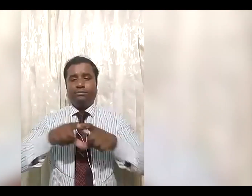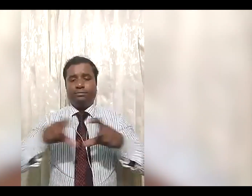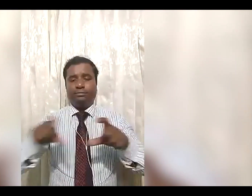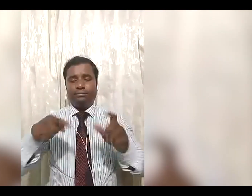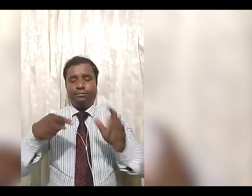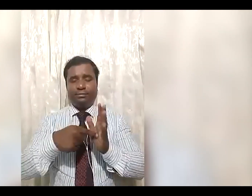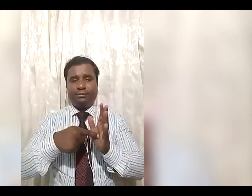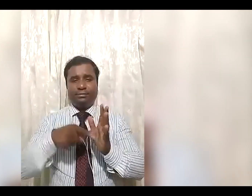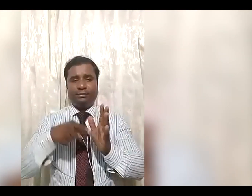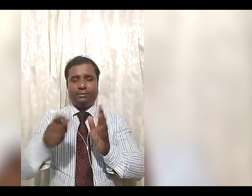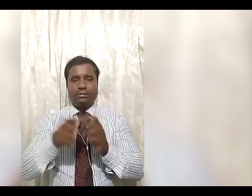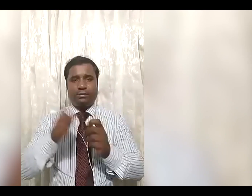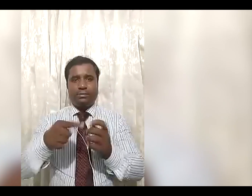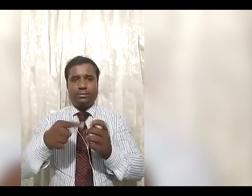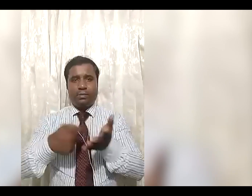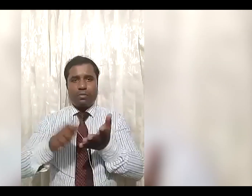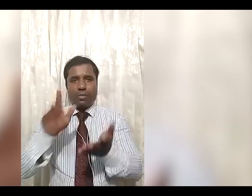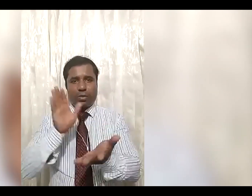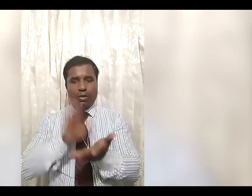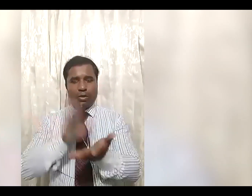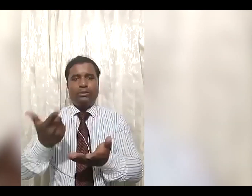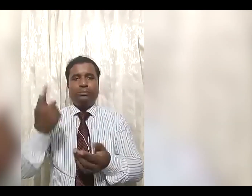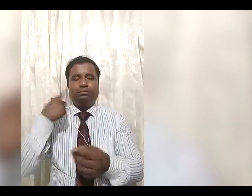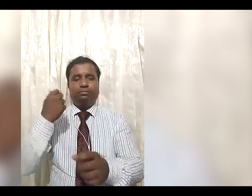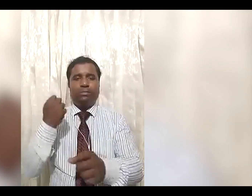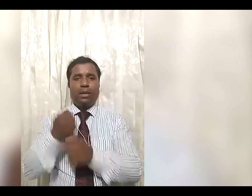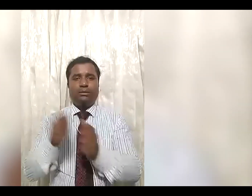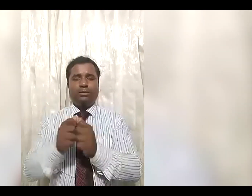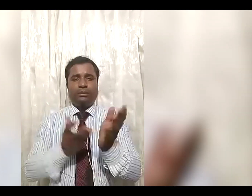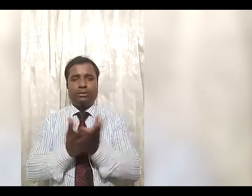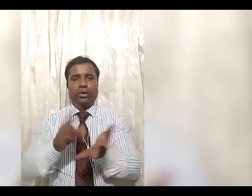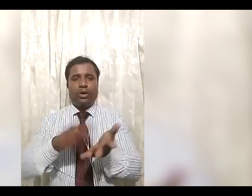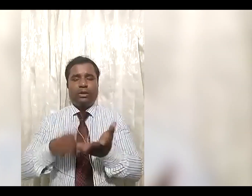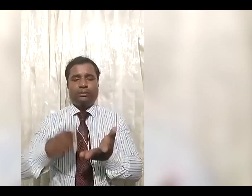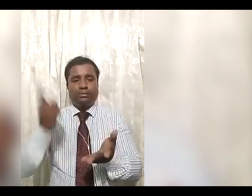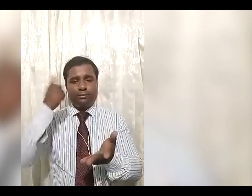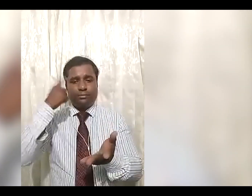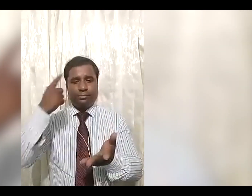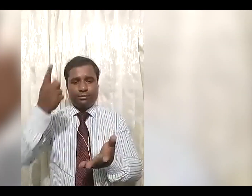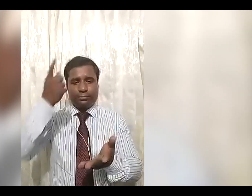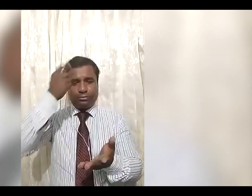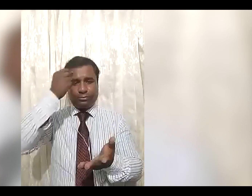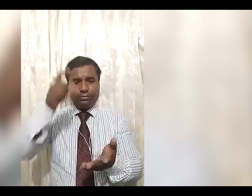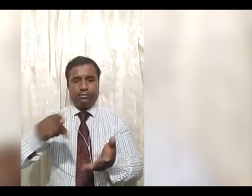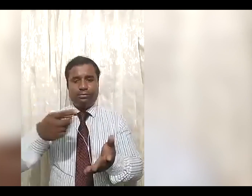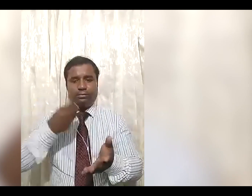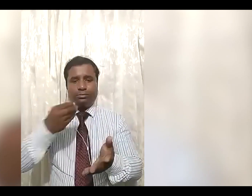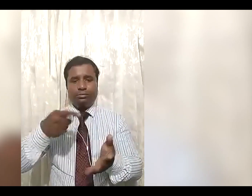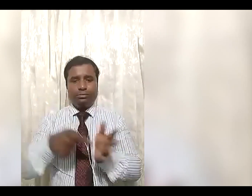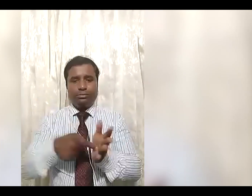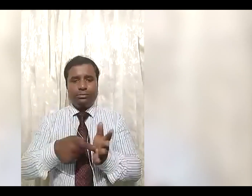a specific section, the Civil Rights section, which will go out on election day and monitor compliance of